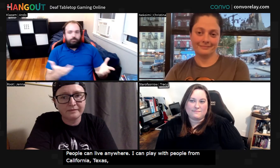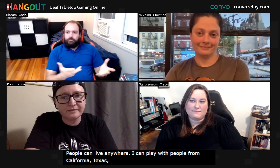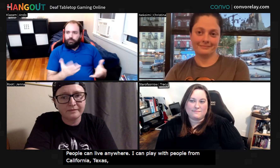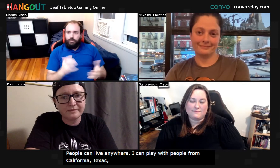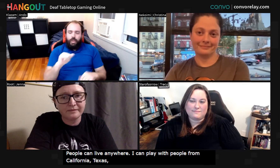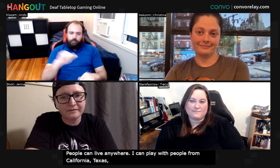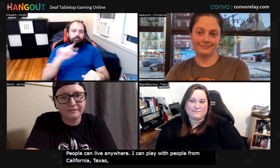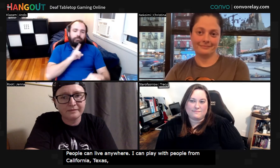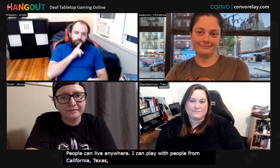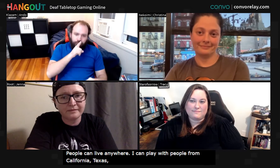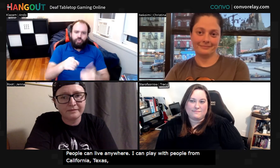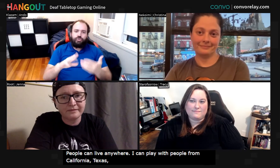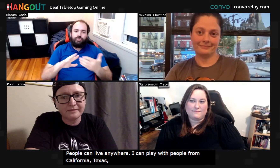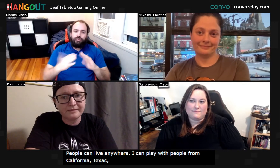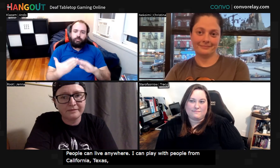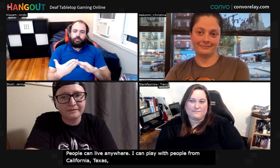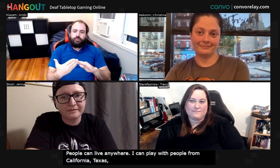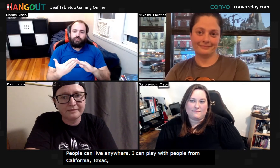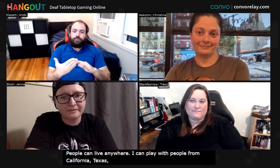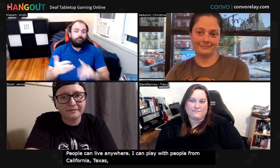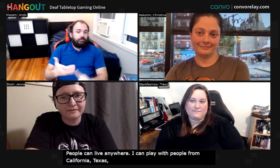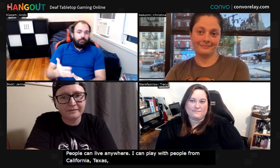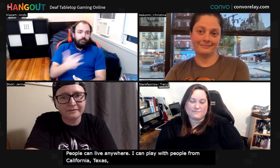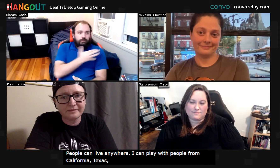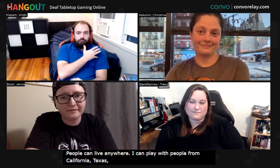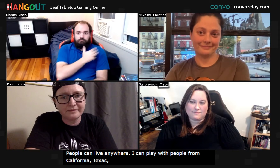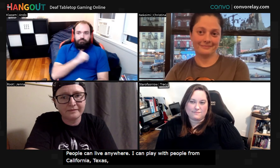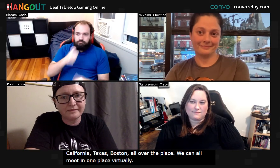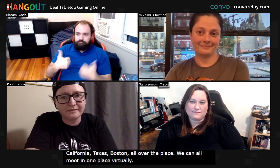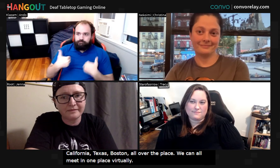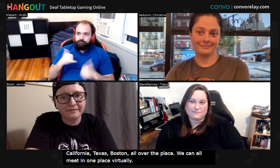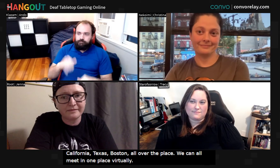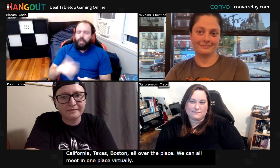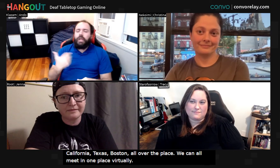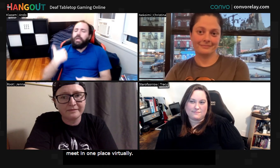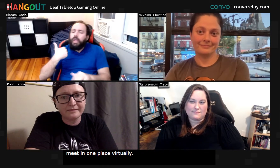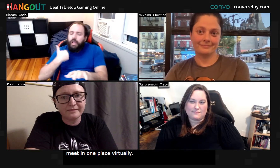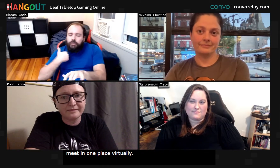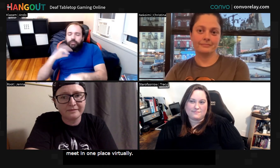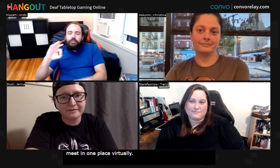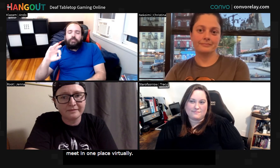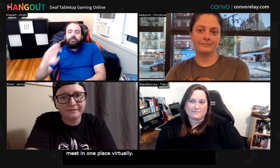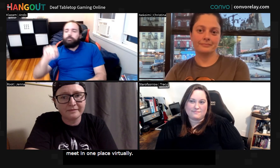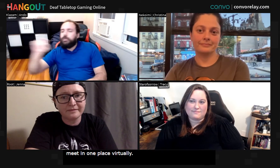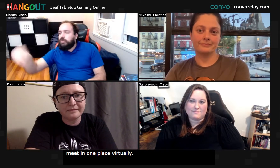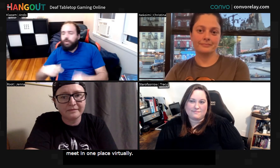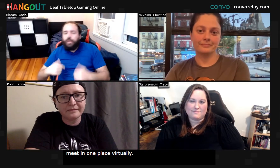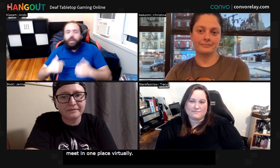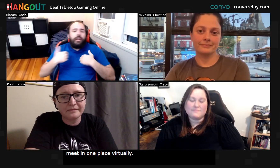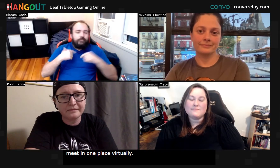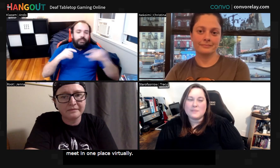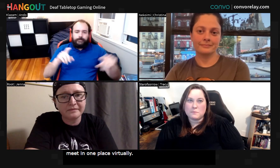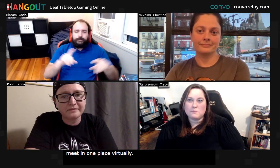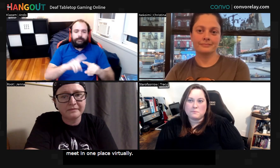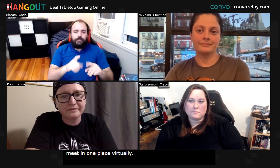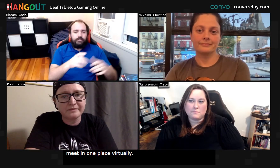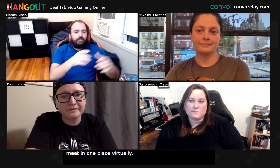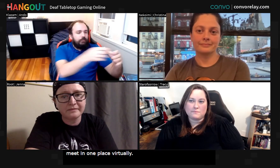virtually, and it's a true community. I didn't have that in the past. And I have people around,